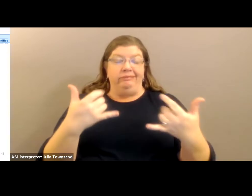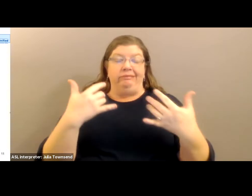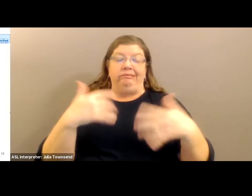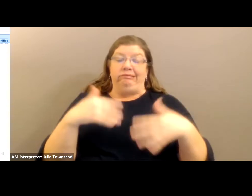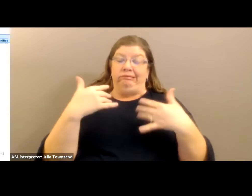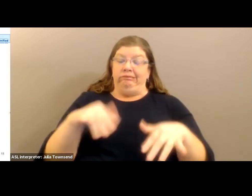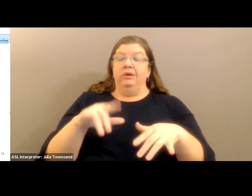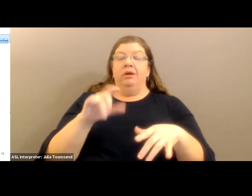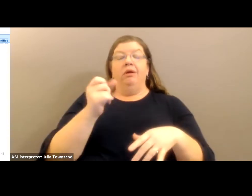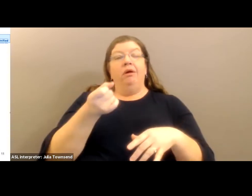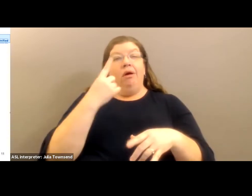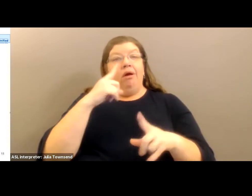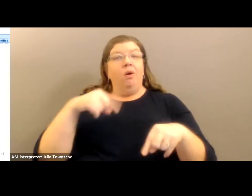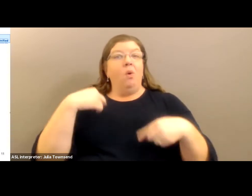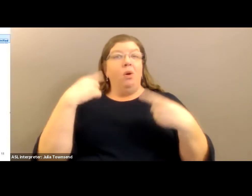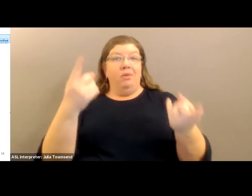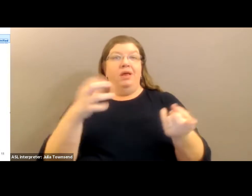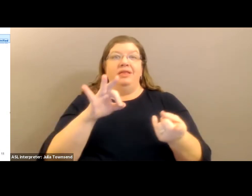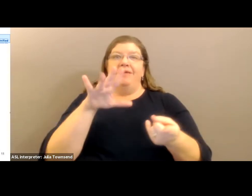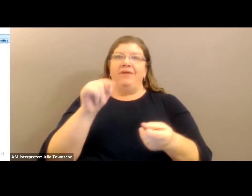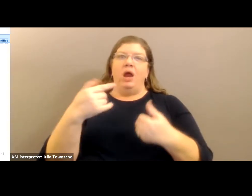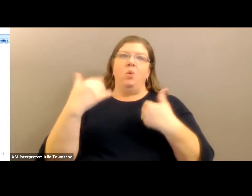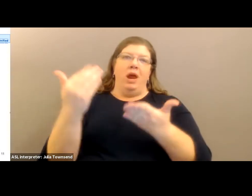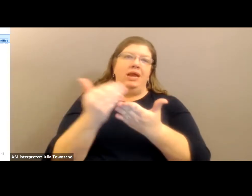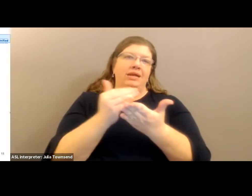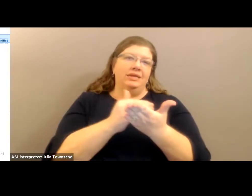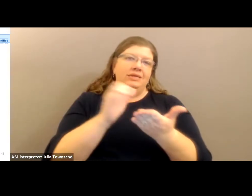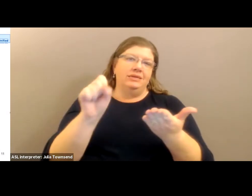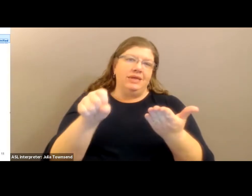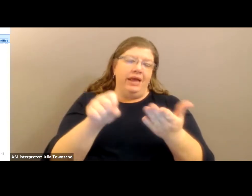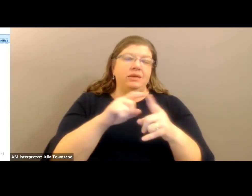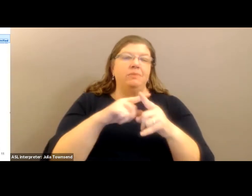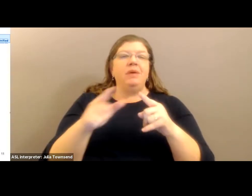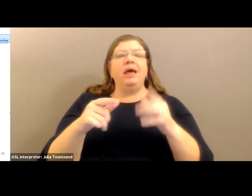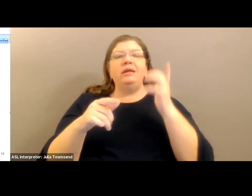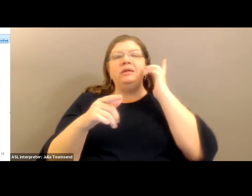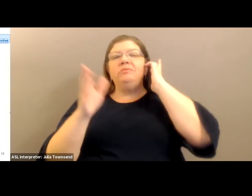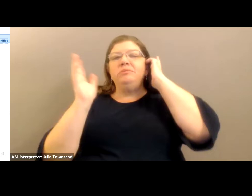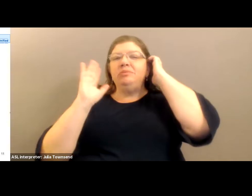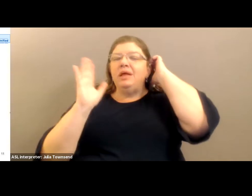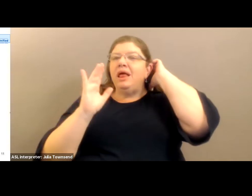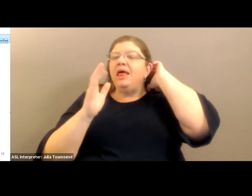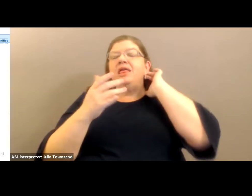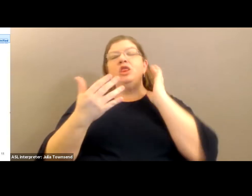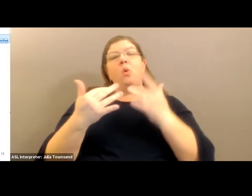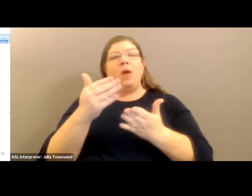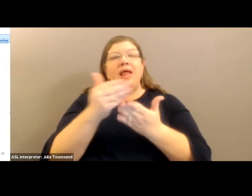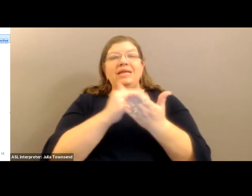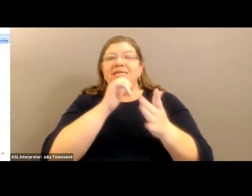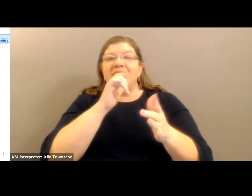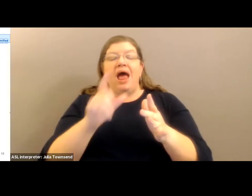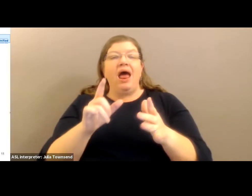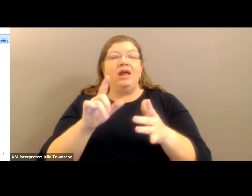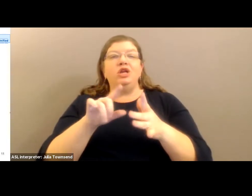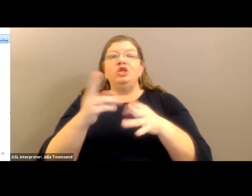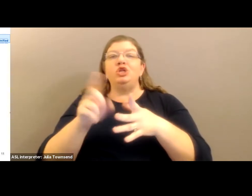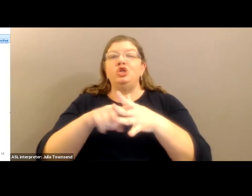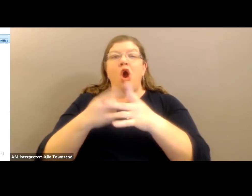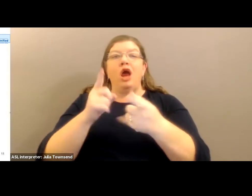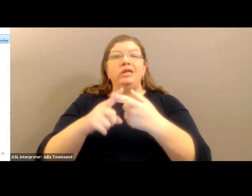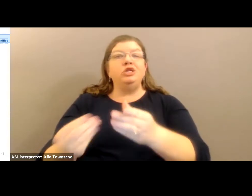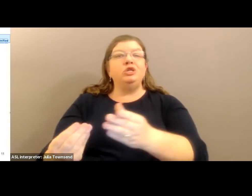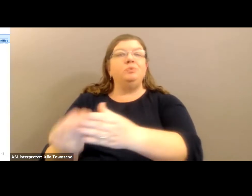has always been the fact that we have had wait lists, but usually the wait lists have come later in the year. They've come in the springtime. This